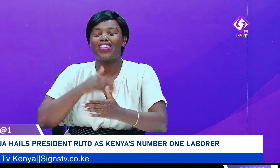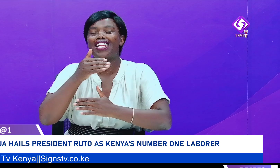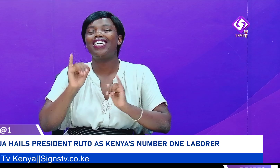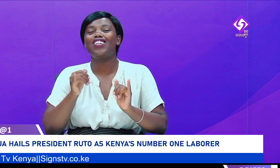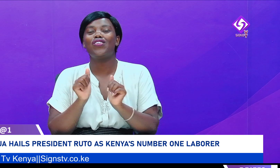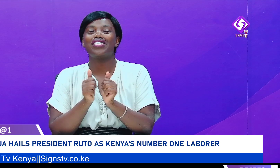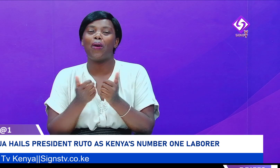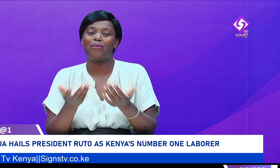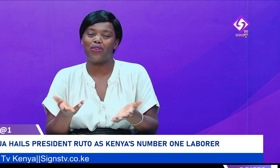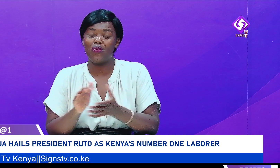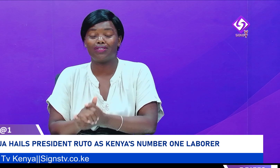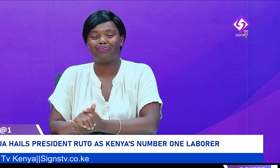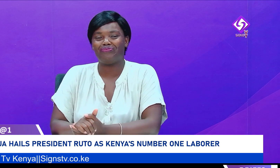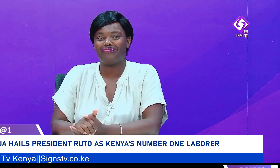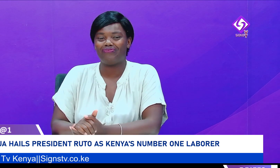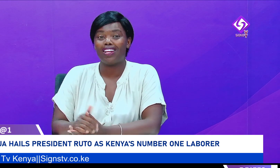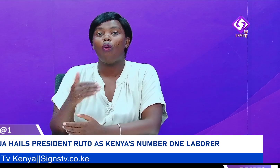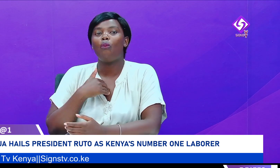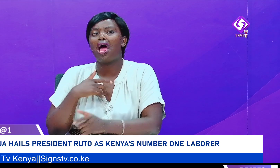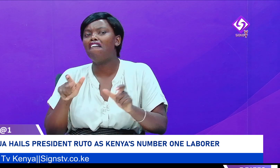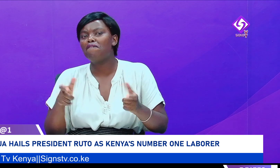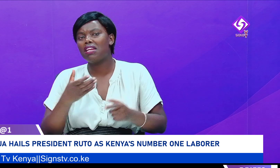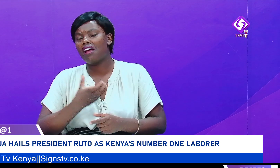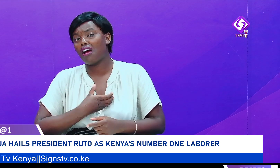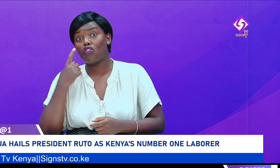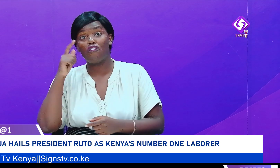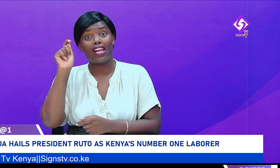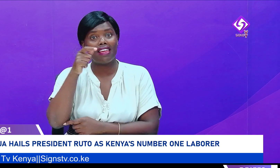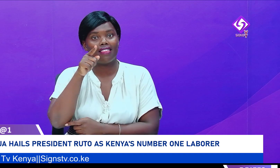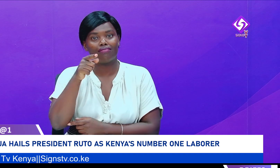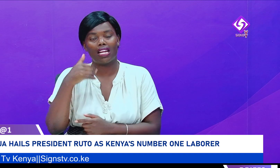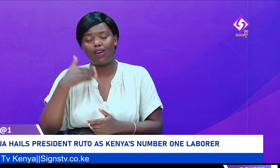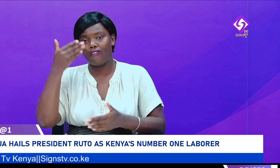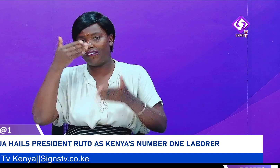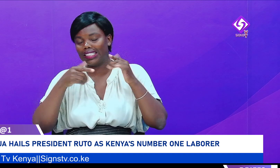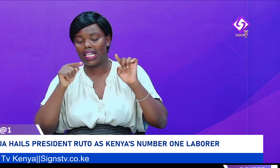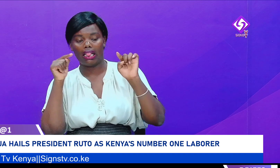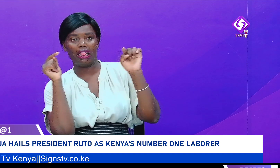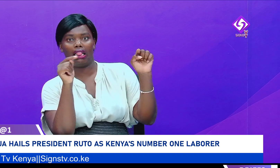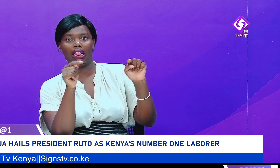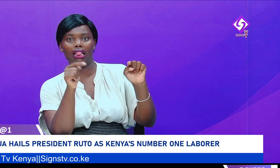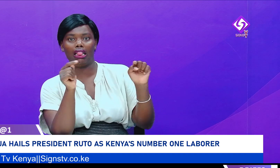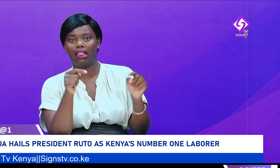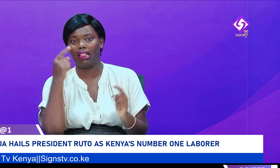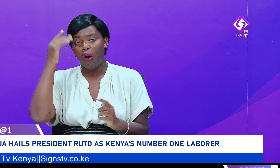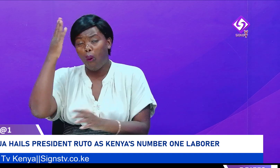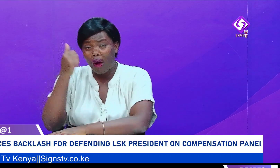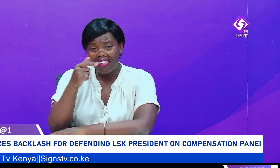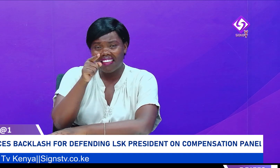Mutua, spoke today. On to our next news item. The Media Council of